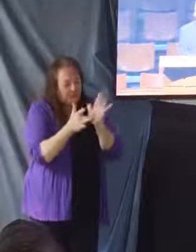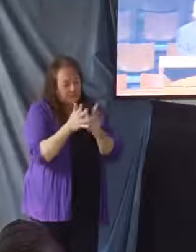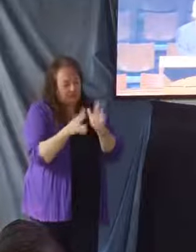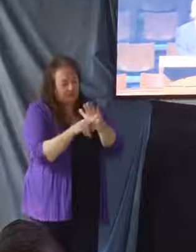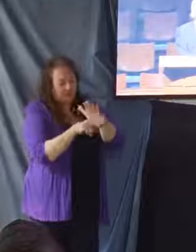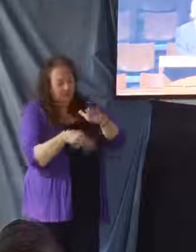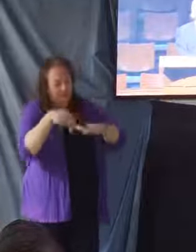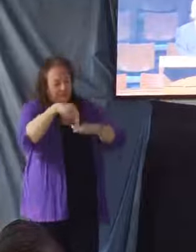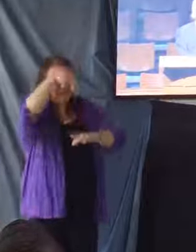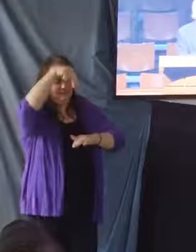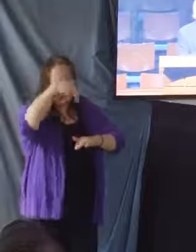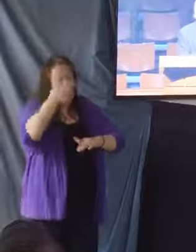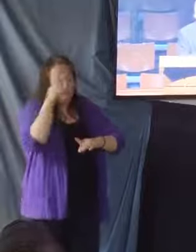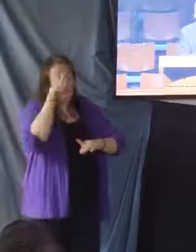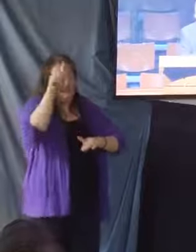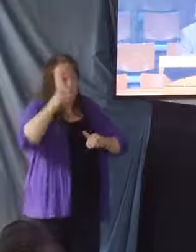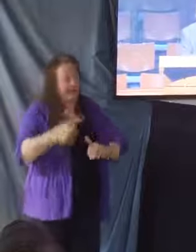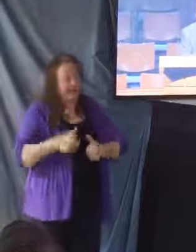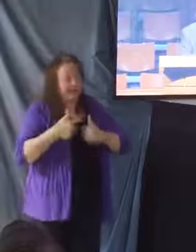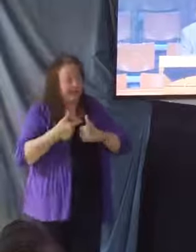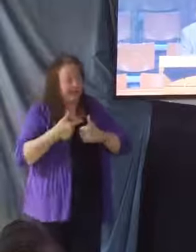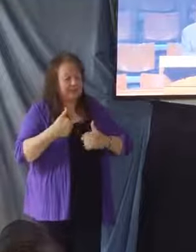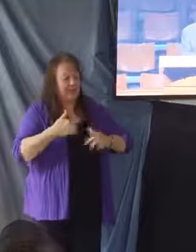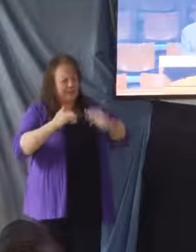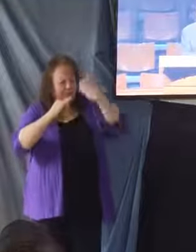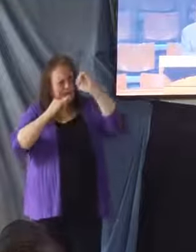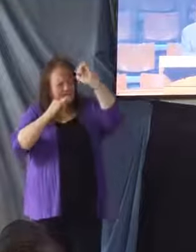Christ. Because He lives, we too shall live.